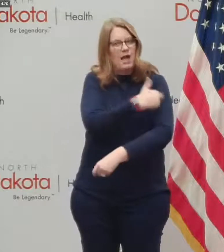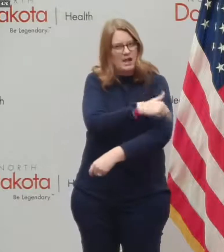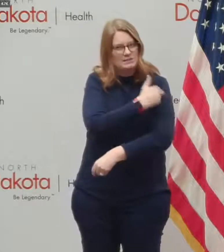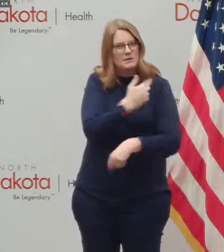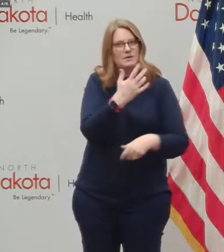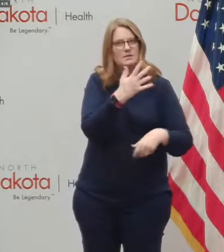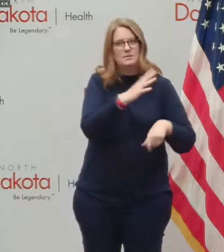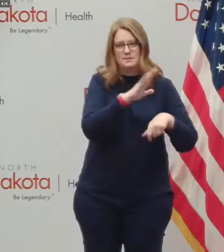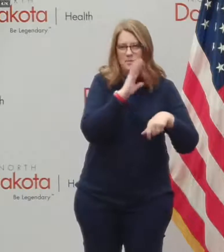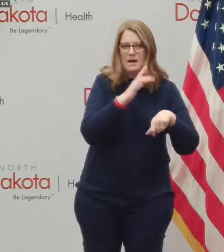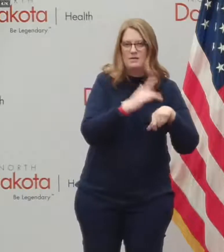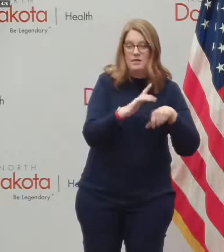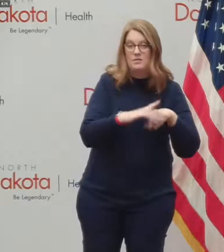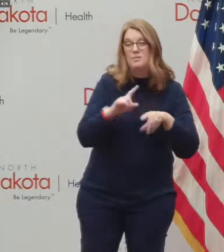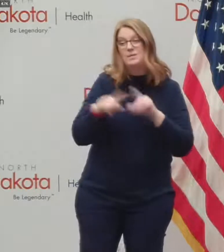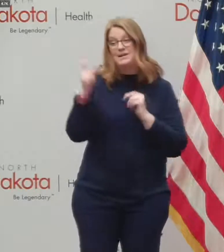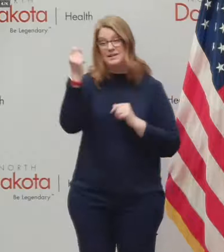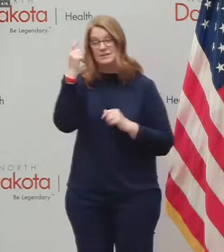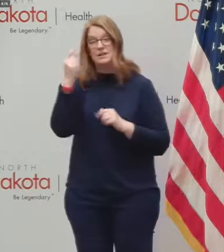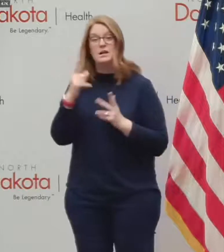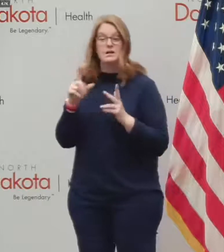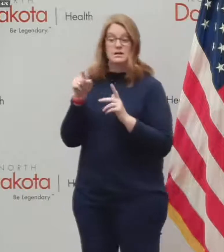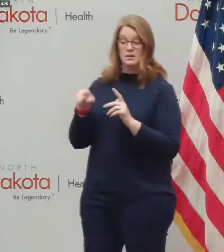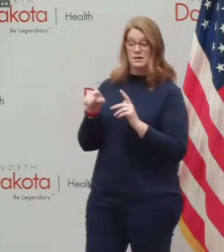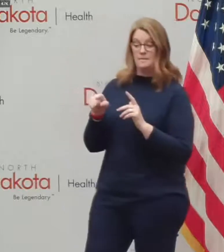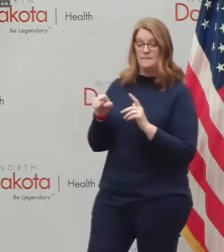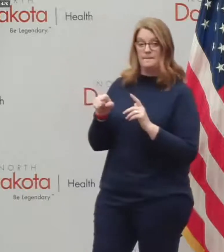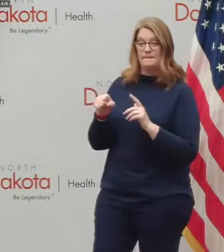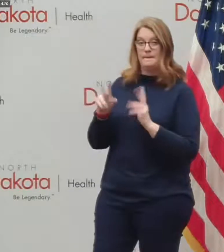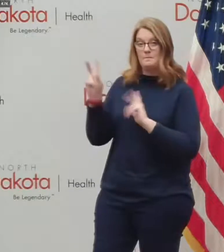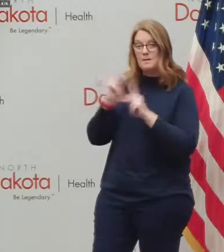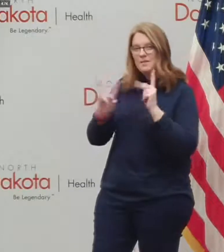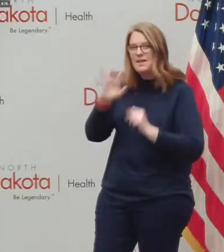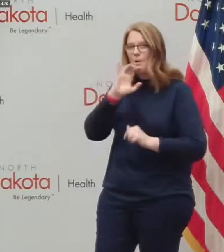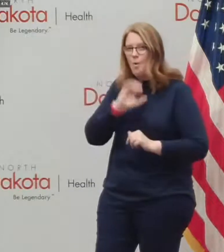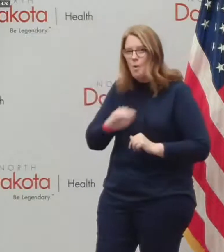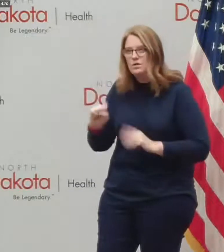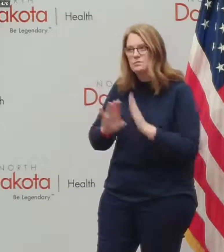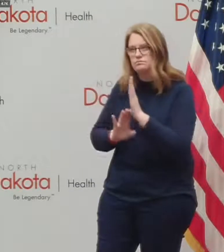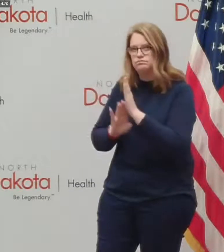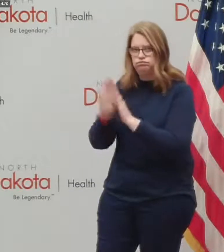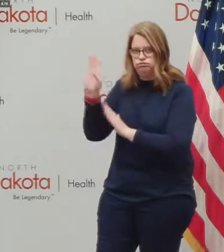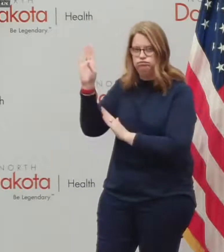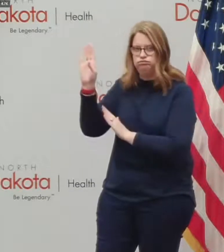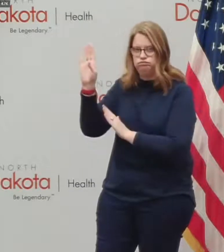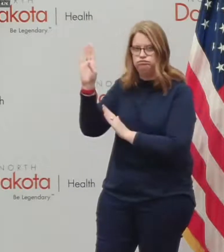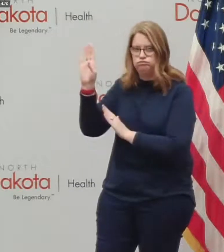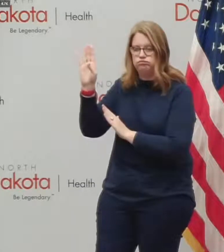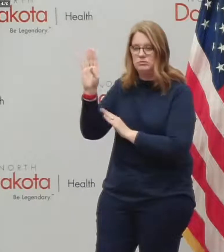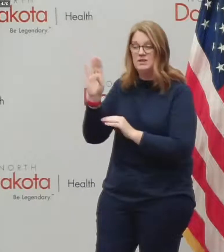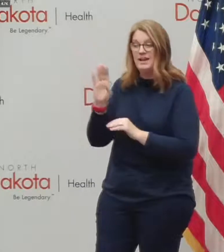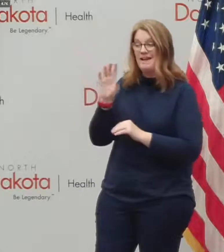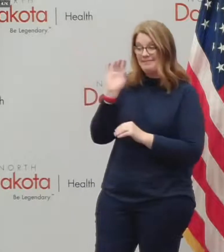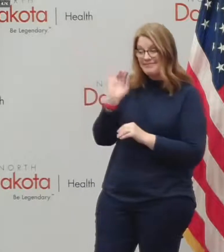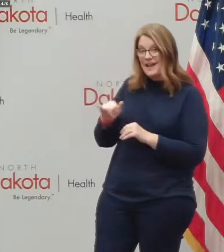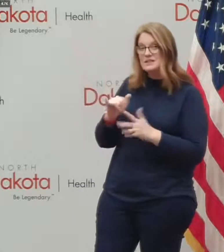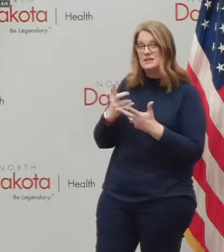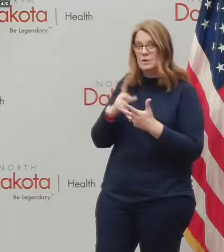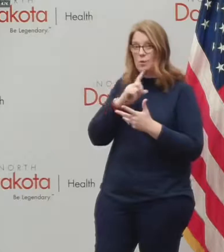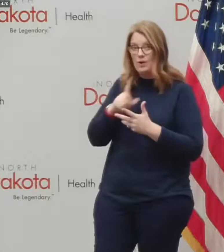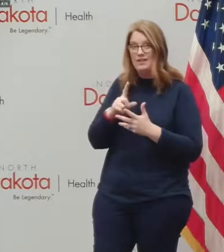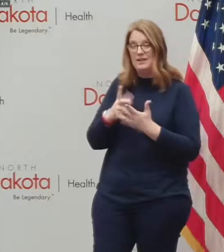of more cases and cases of people that are elderly is going to continue to put enormous pressure. And so